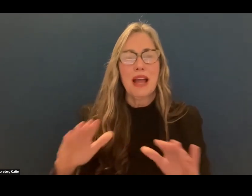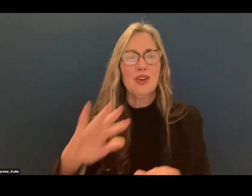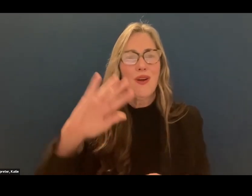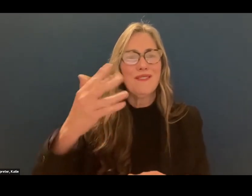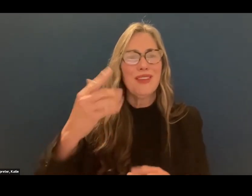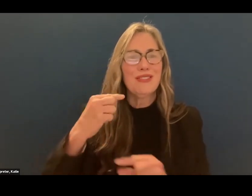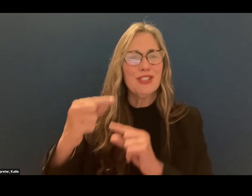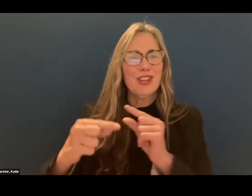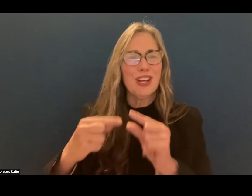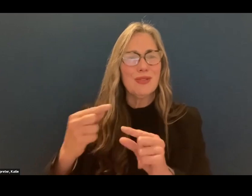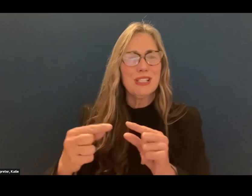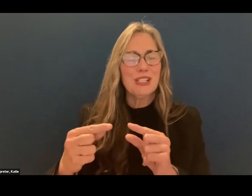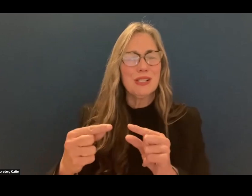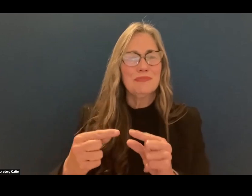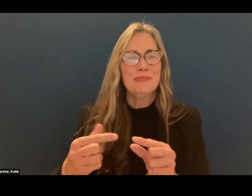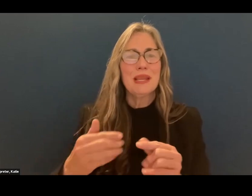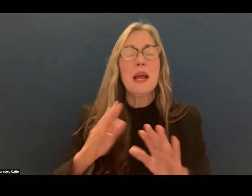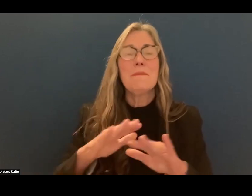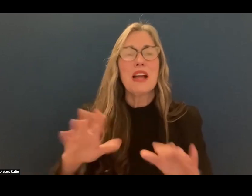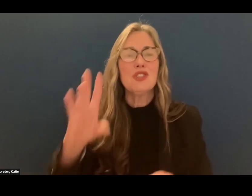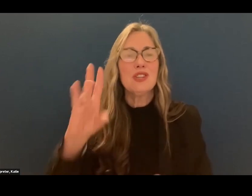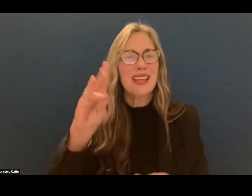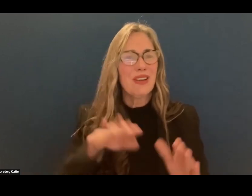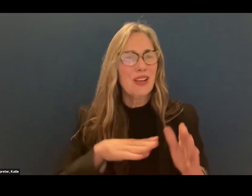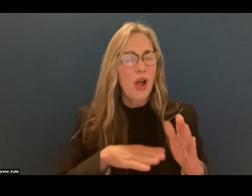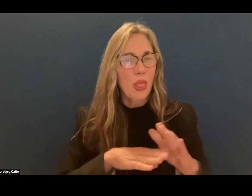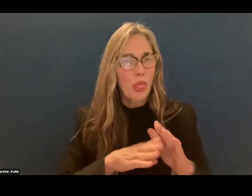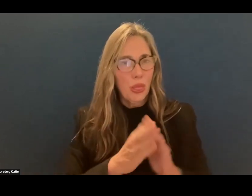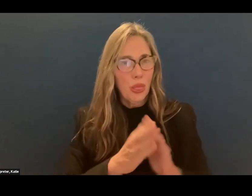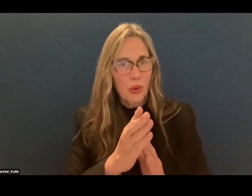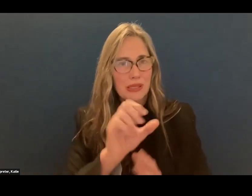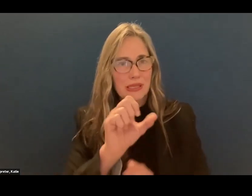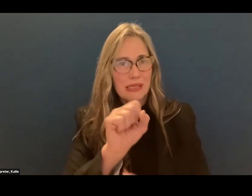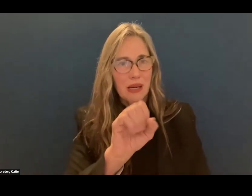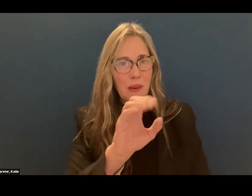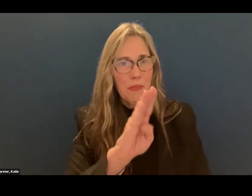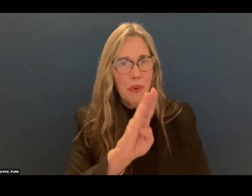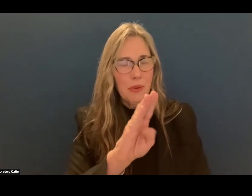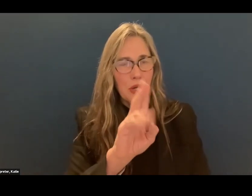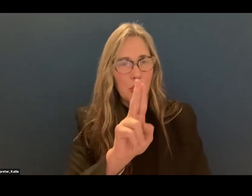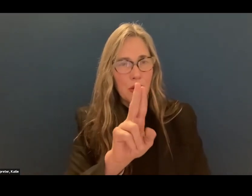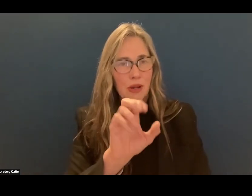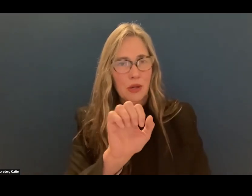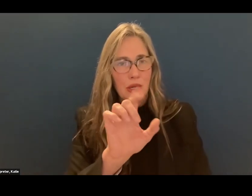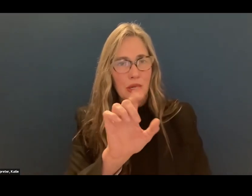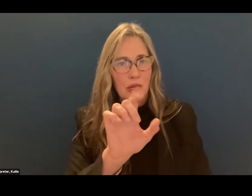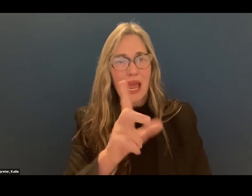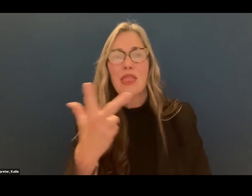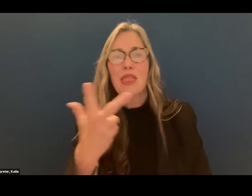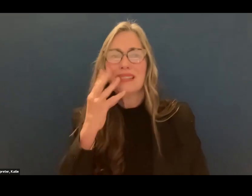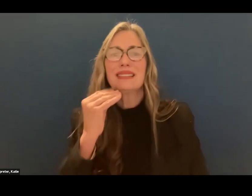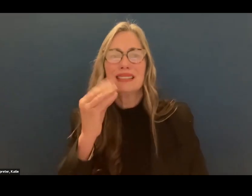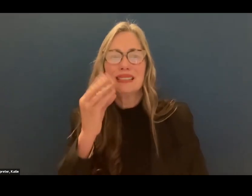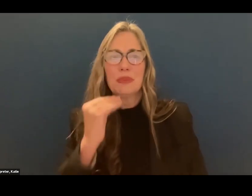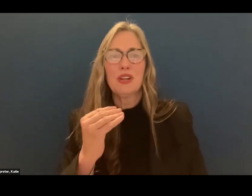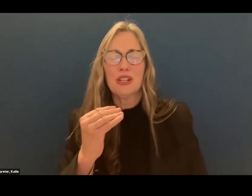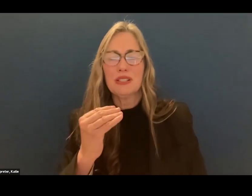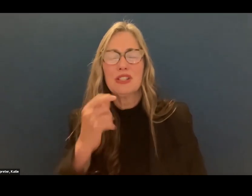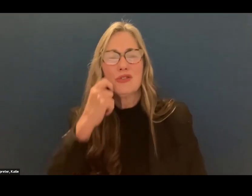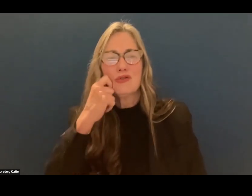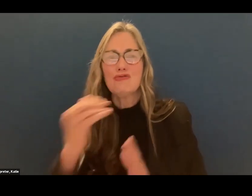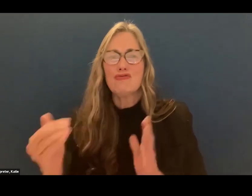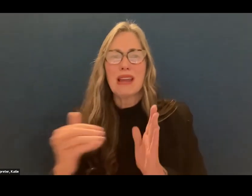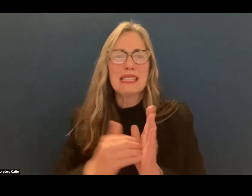had 7 kids who've gone through, right now 4 in the Santa Barbara Unified Schools District, and 3 already have gone through it. I'm a parent who's